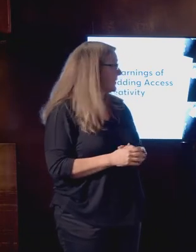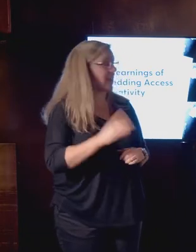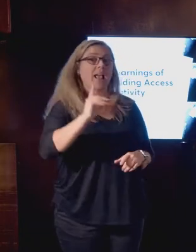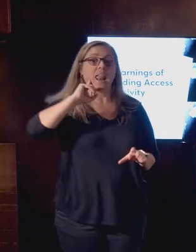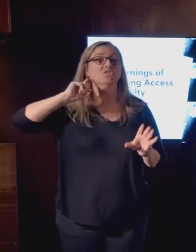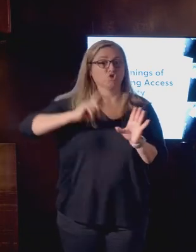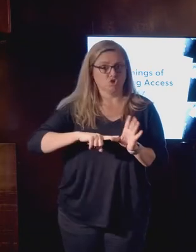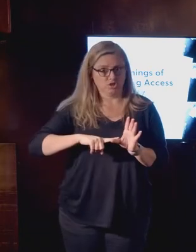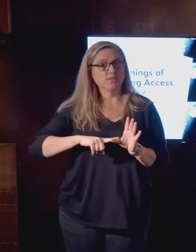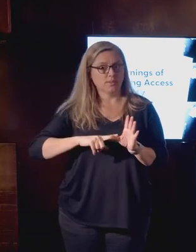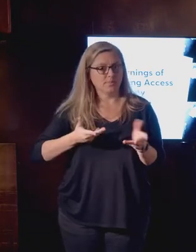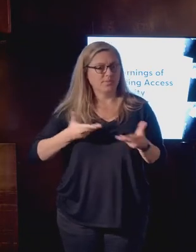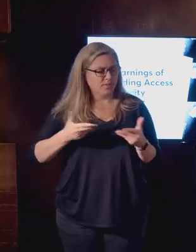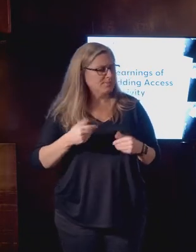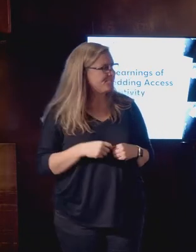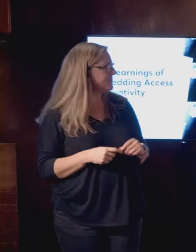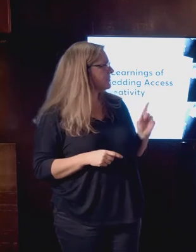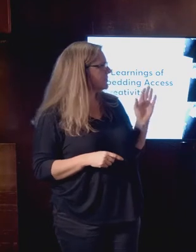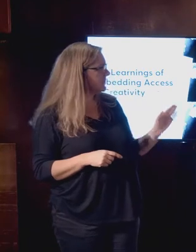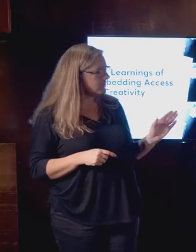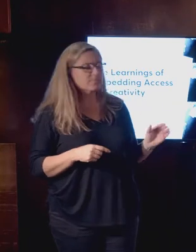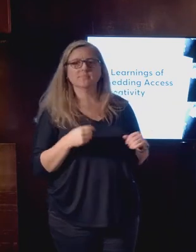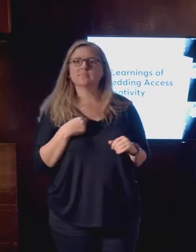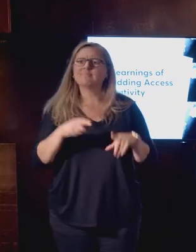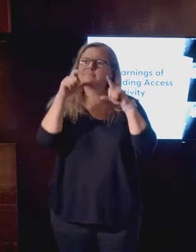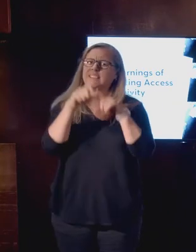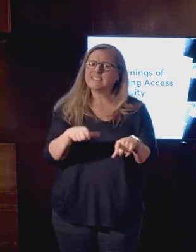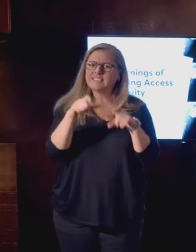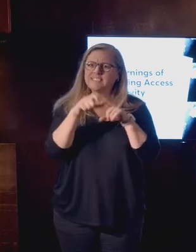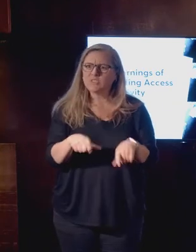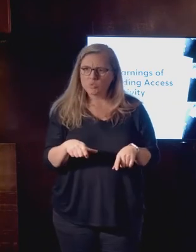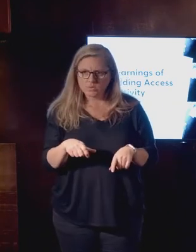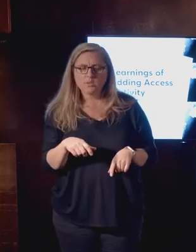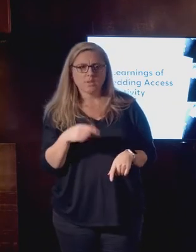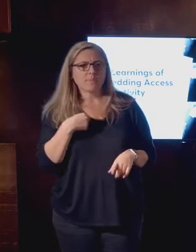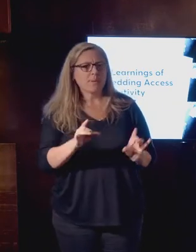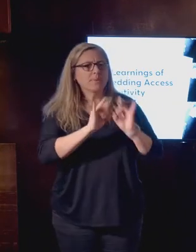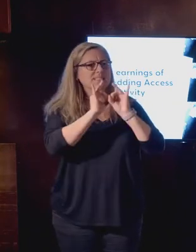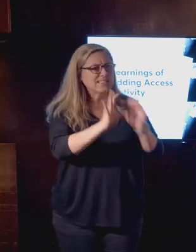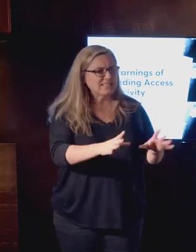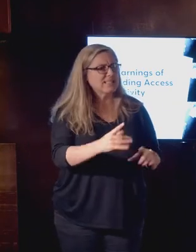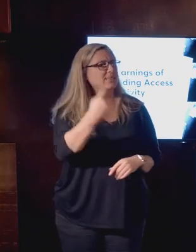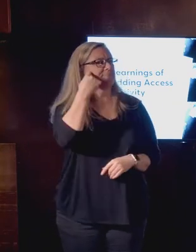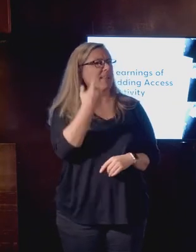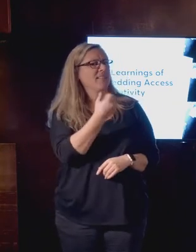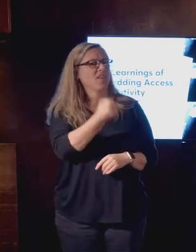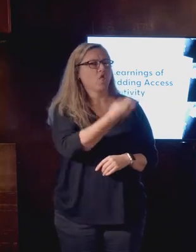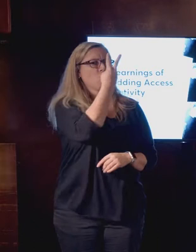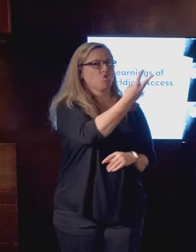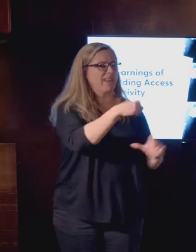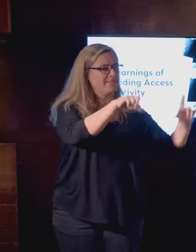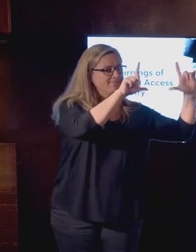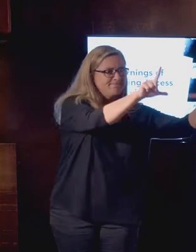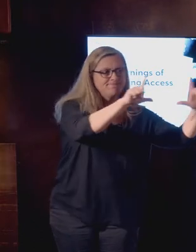last year. Yeah, it's difficult because there's we started with the concept of having three episodes,